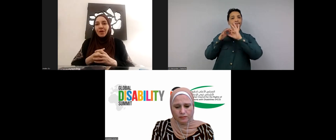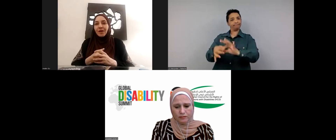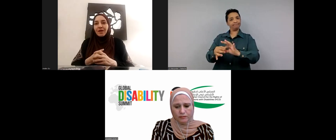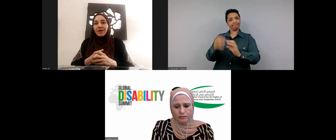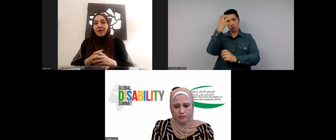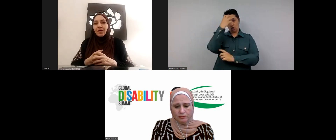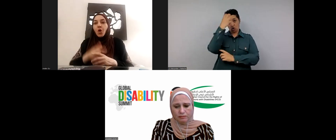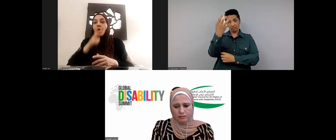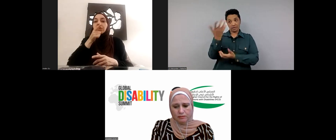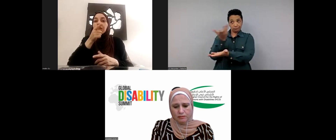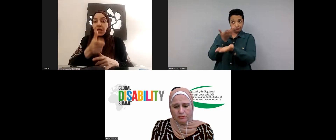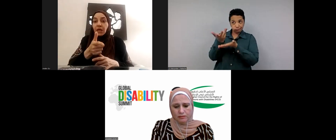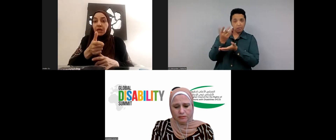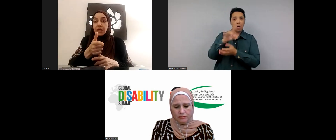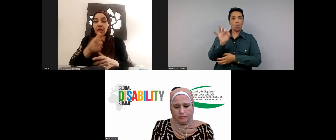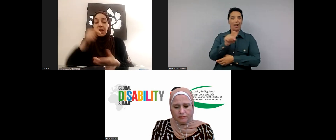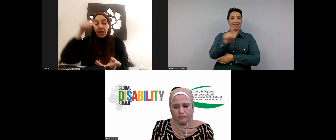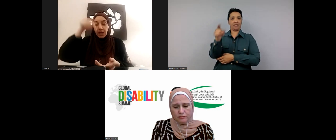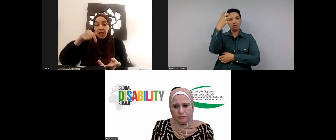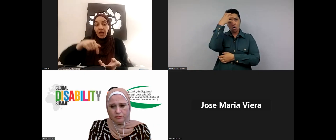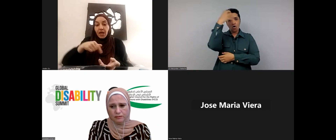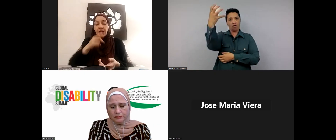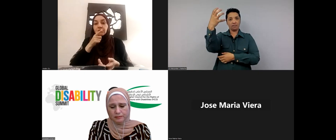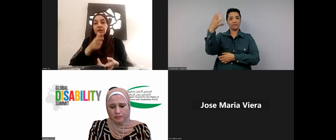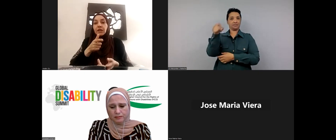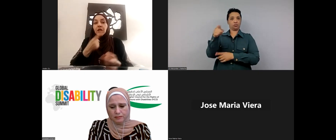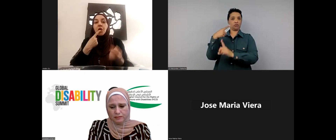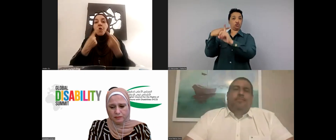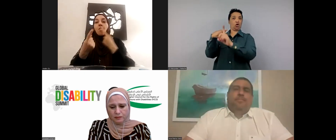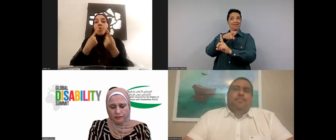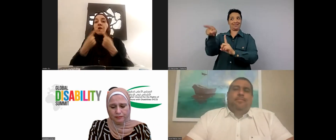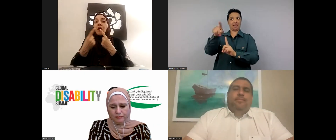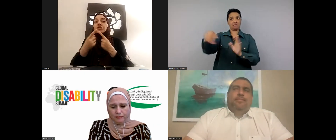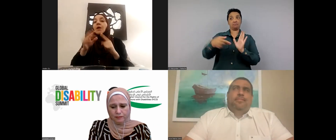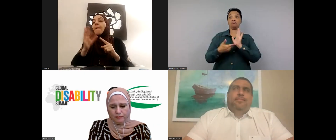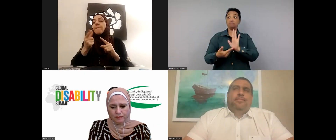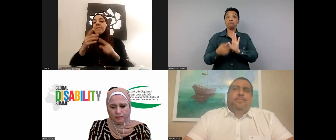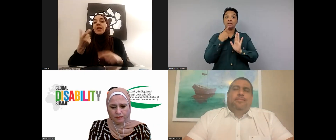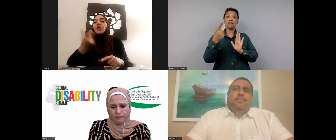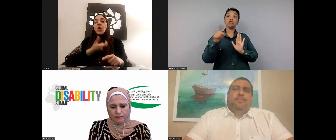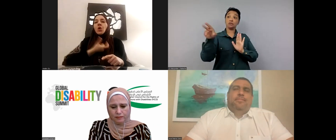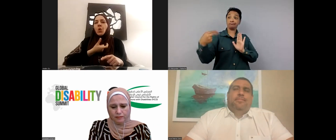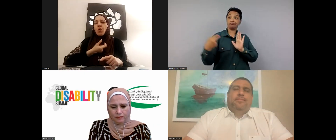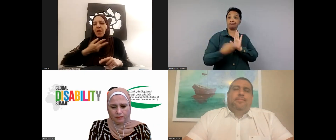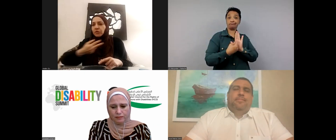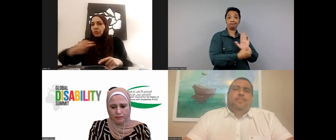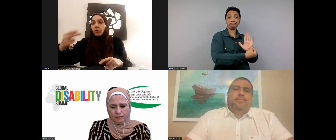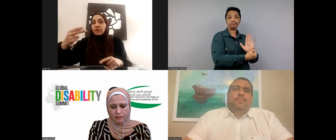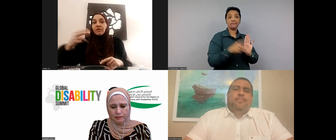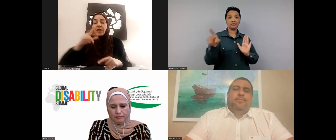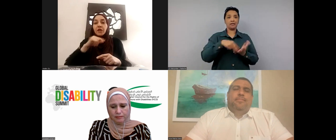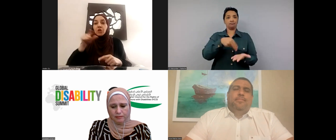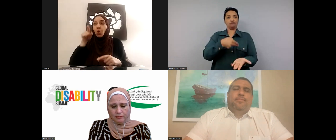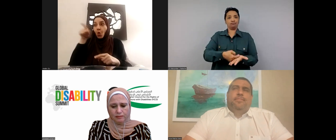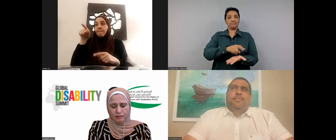the main stakeholders or the main target for this declaration, to sign it and to